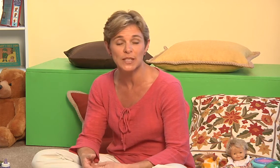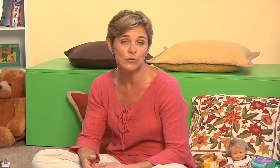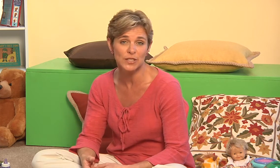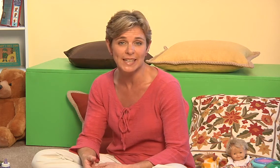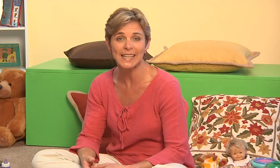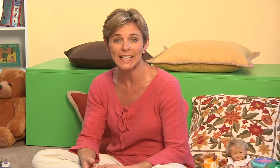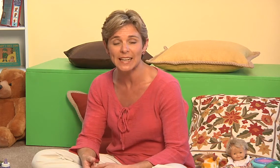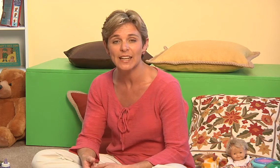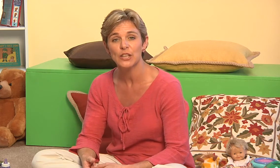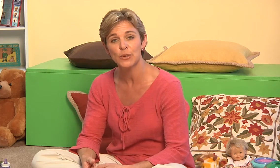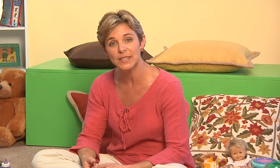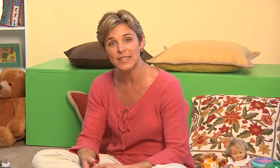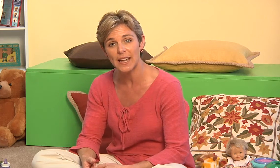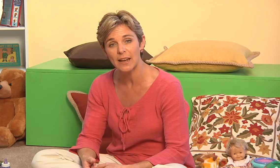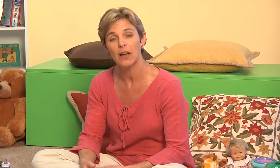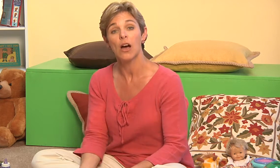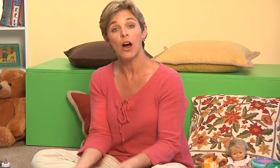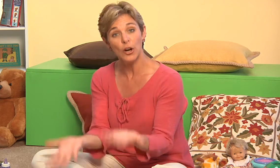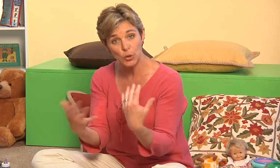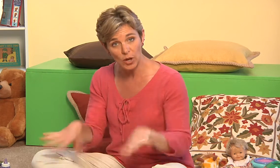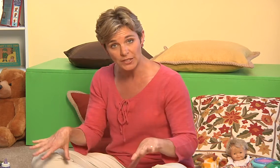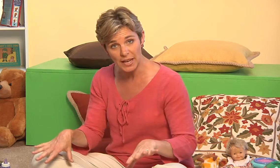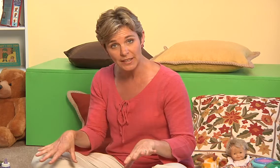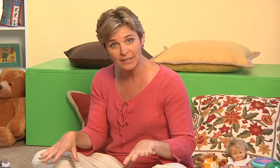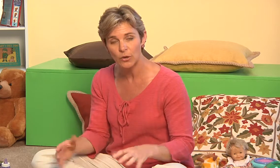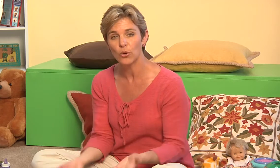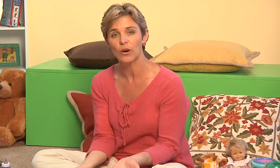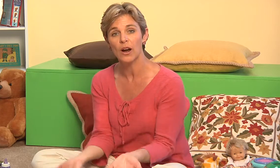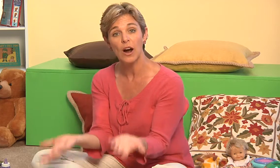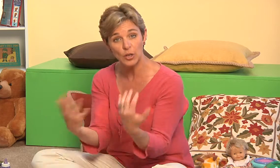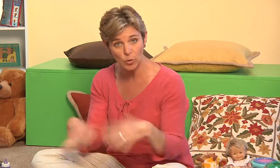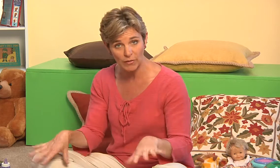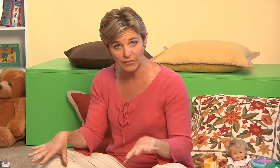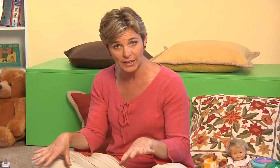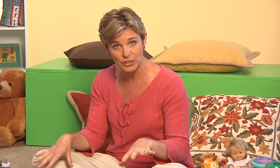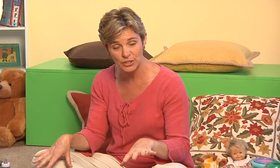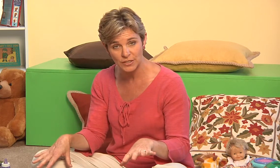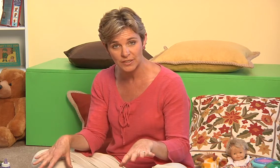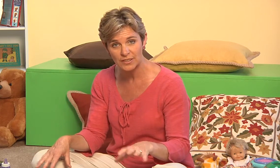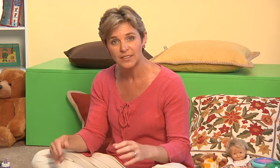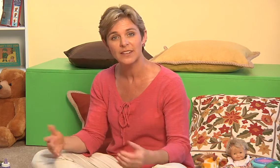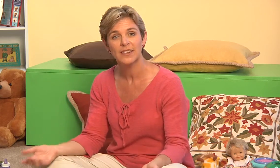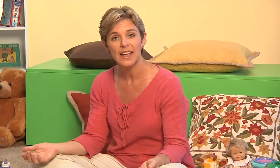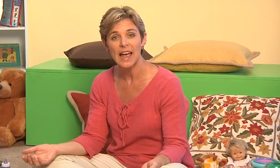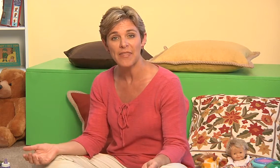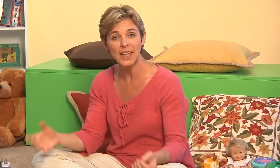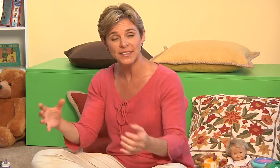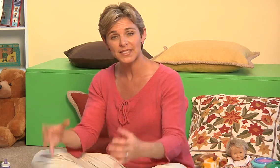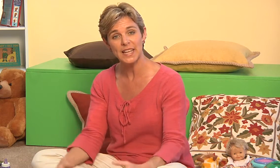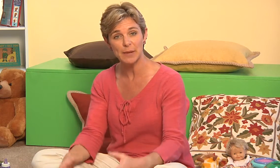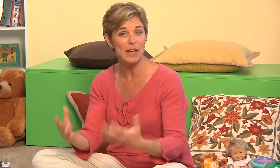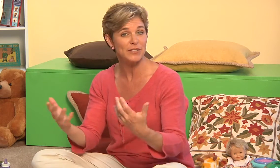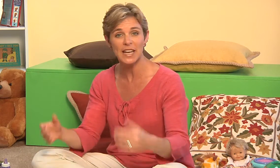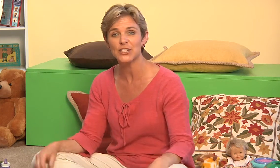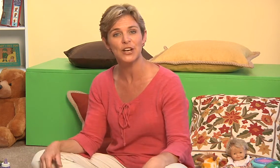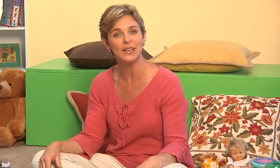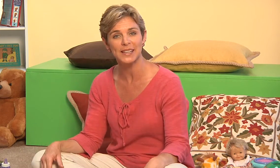interest in eating, you can say, are you all done? Or are you all finished? And then take him out of his high chair and clean him